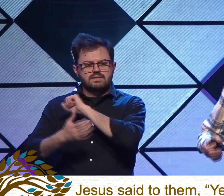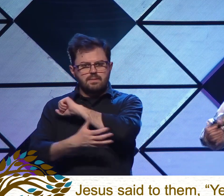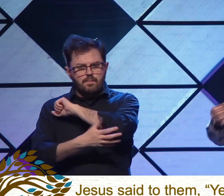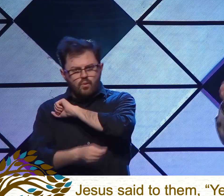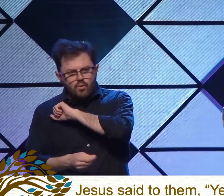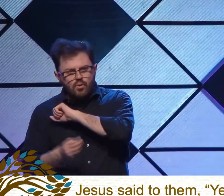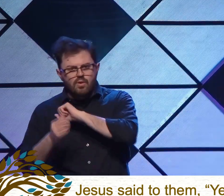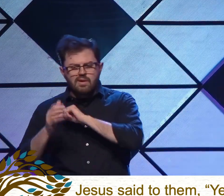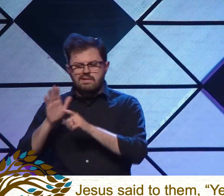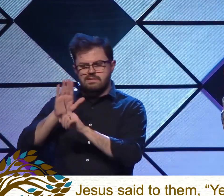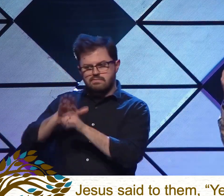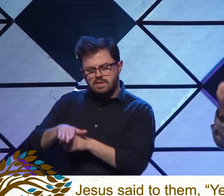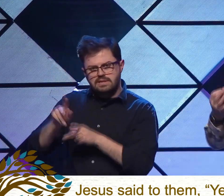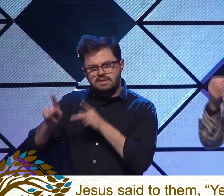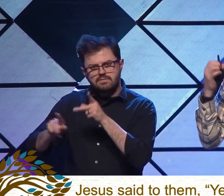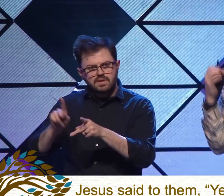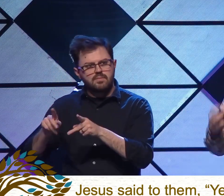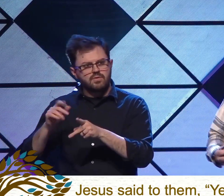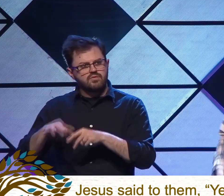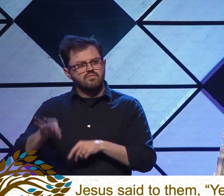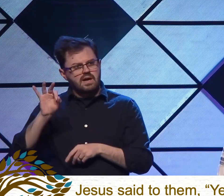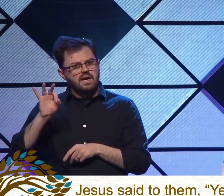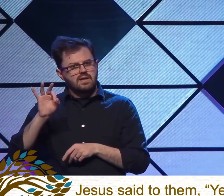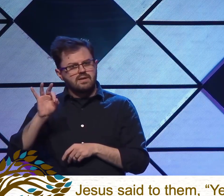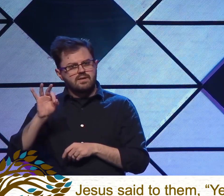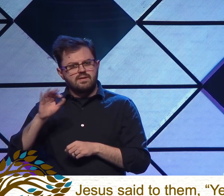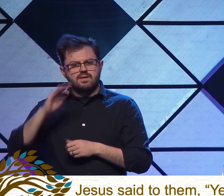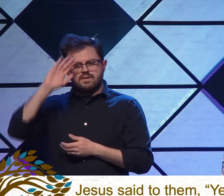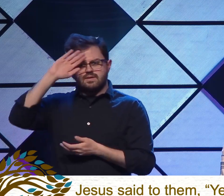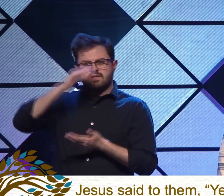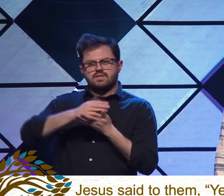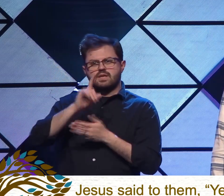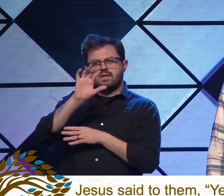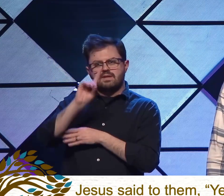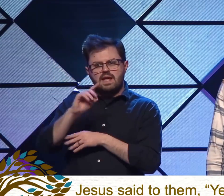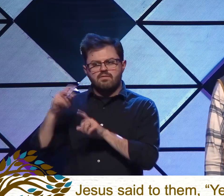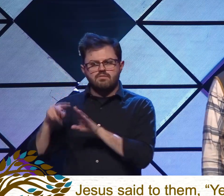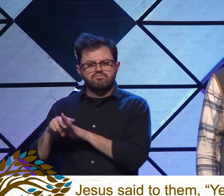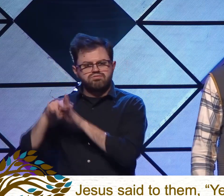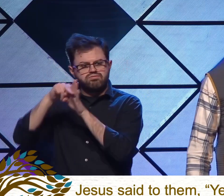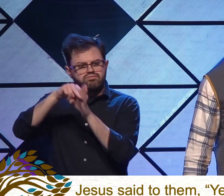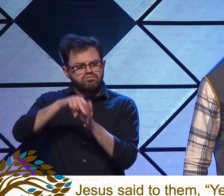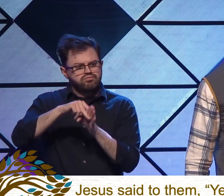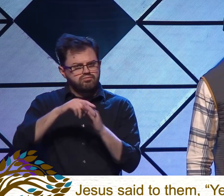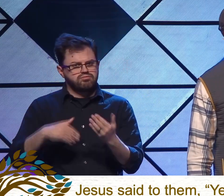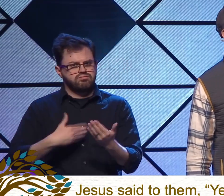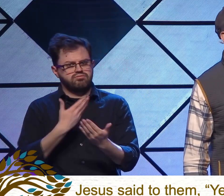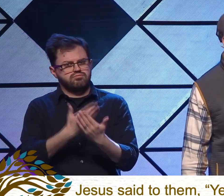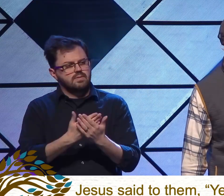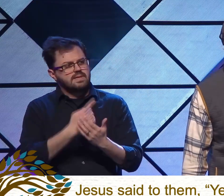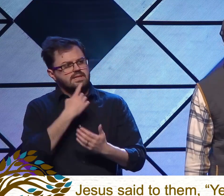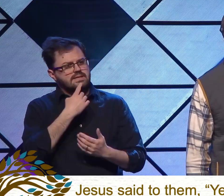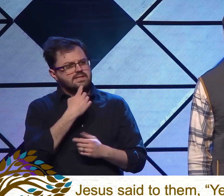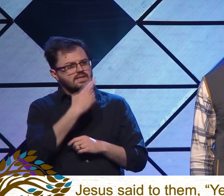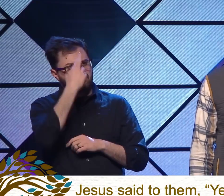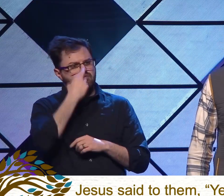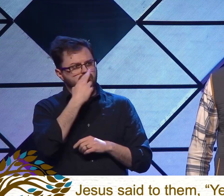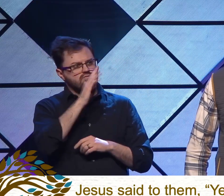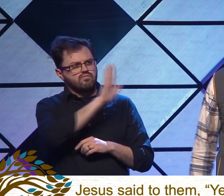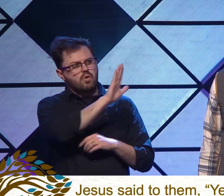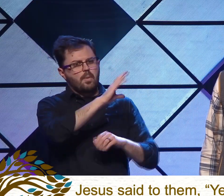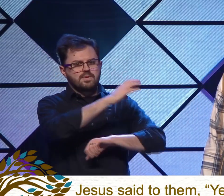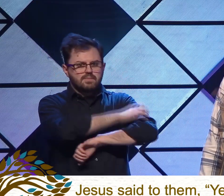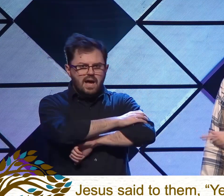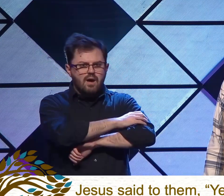of David, the one riding, the King of Peace, comes to say that the power of Rome and religion is